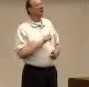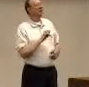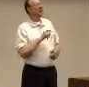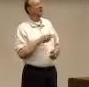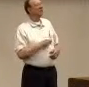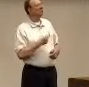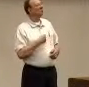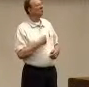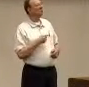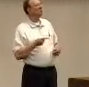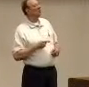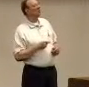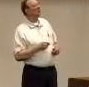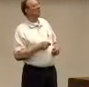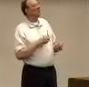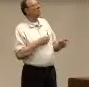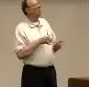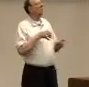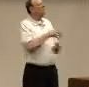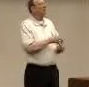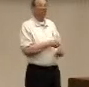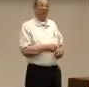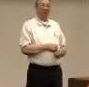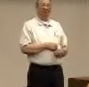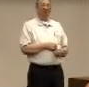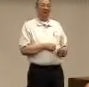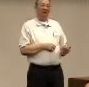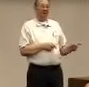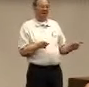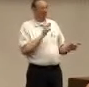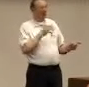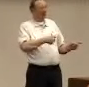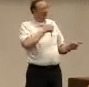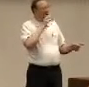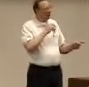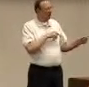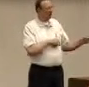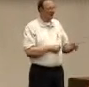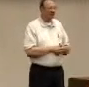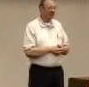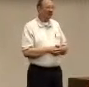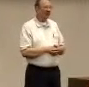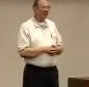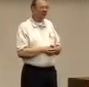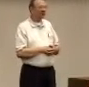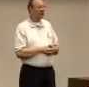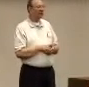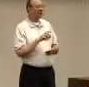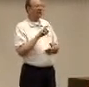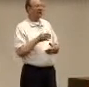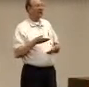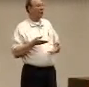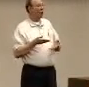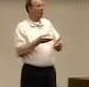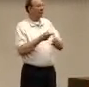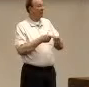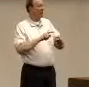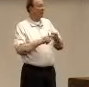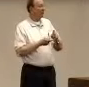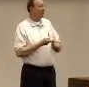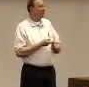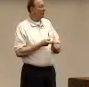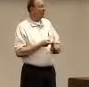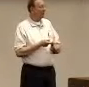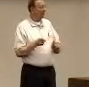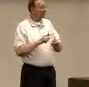oh, we won't get you drunk, Lige, you'll be fine. And we're just kind of like, are we going to get forced drunk? What's going to happen here? But Danny then